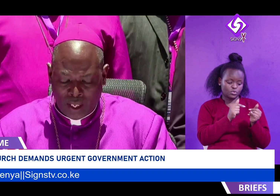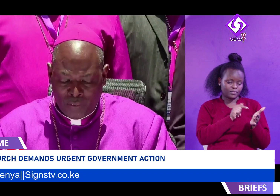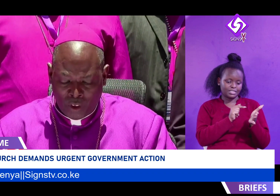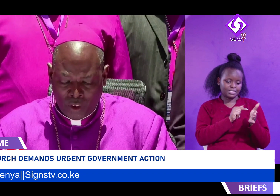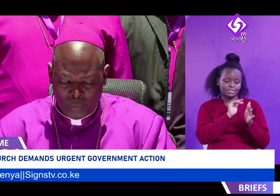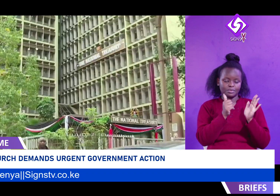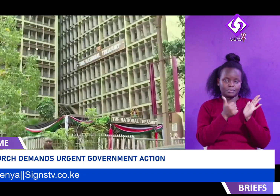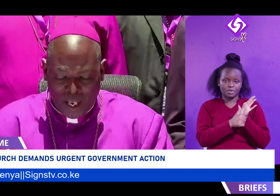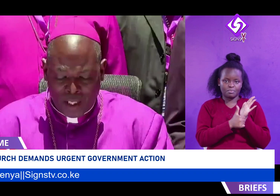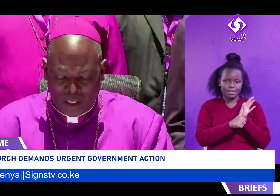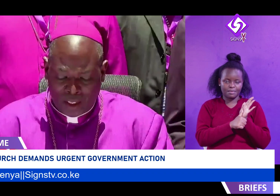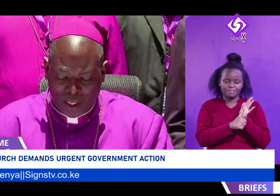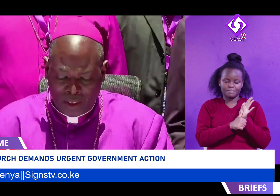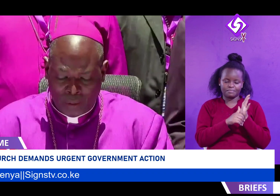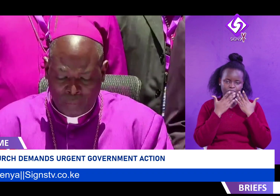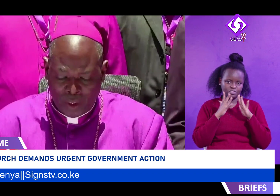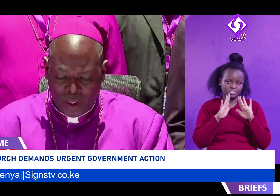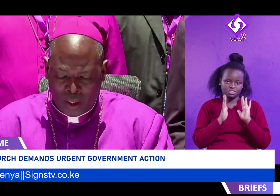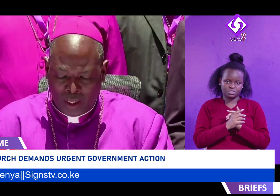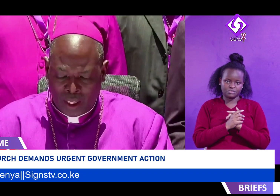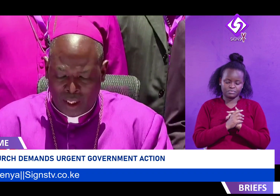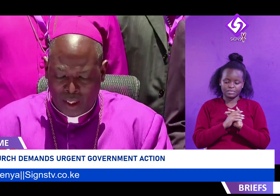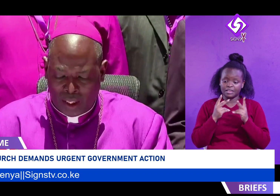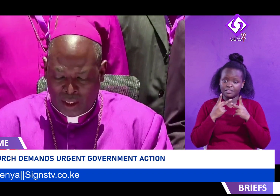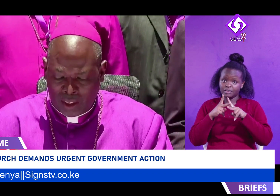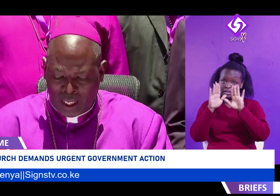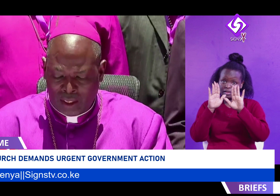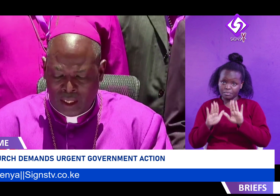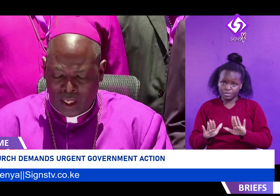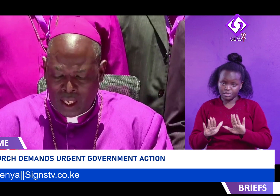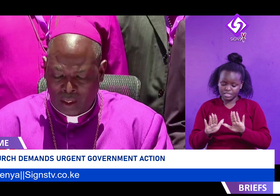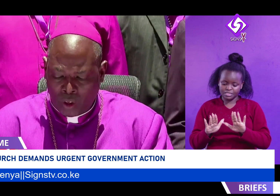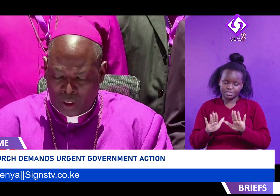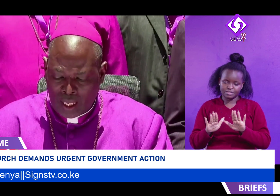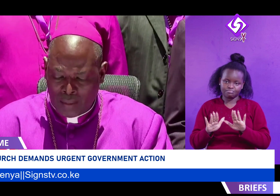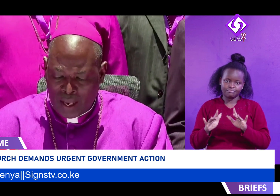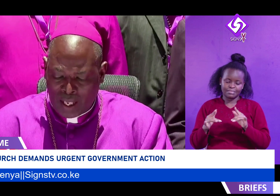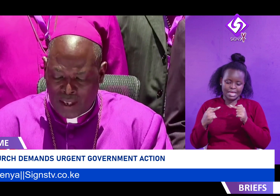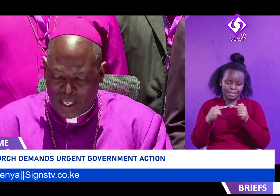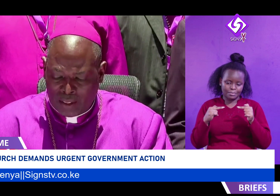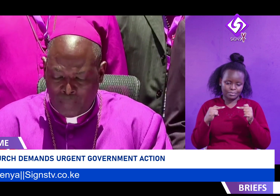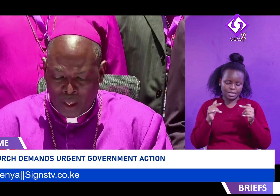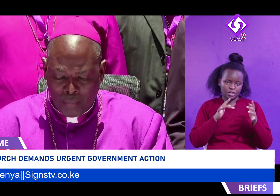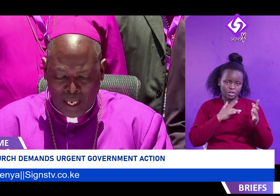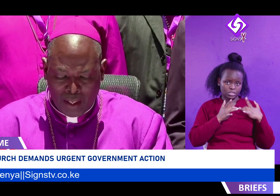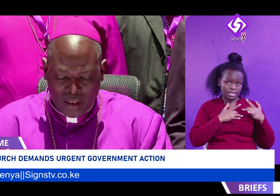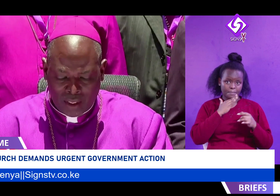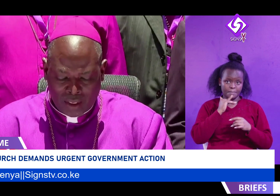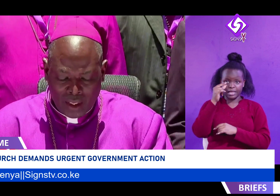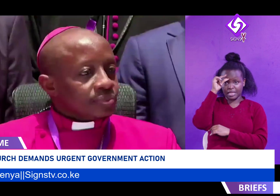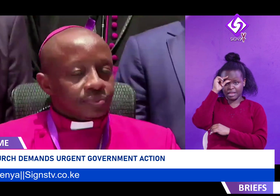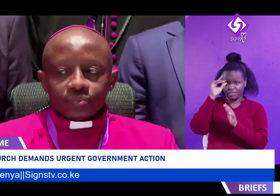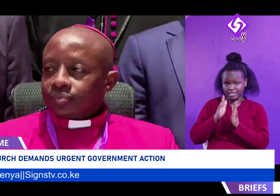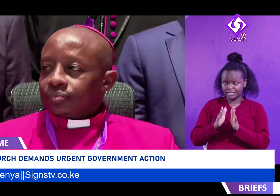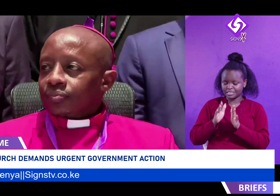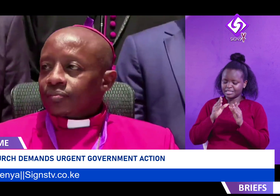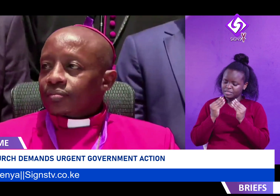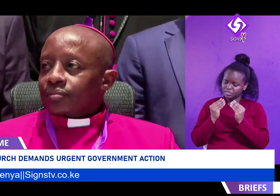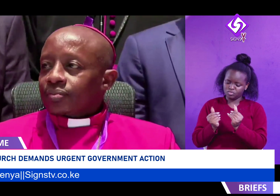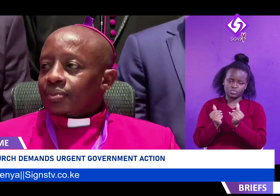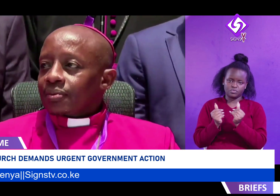once and for all. However, it is essential that the resistance and concern by governors be addressed in